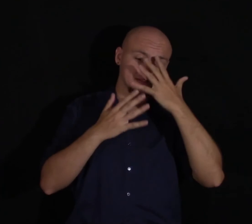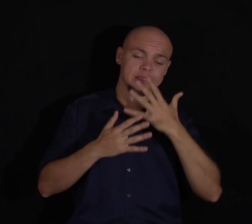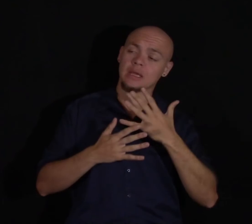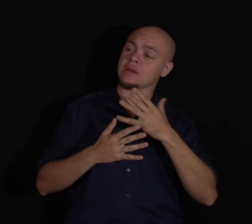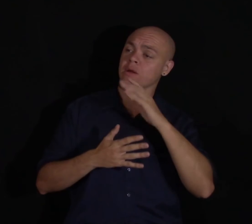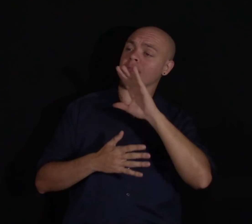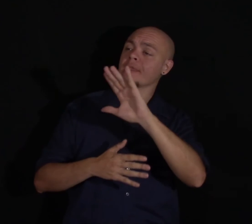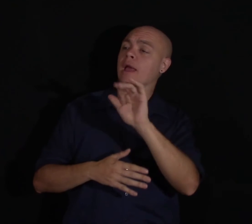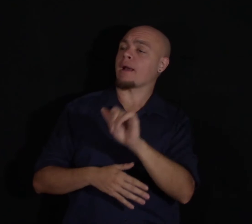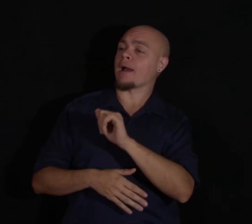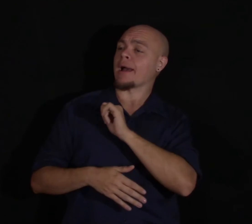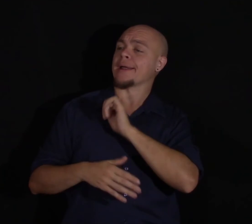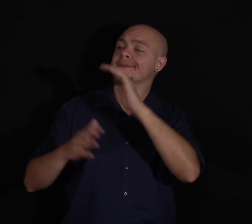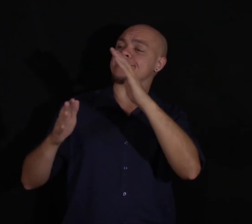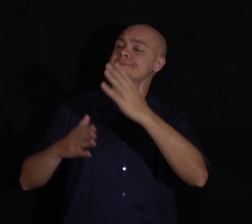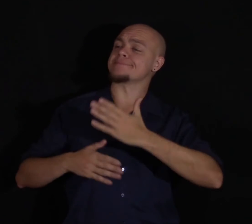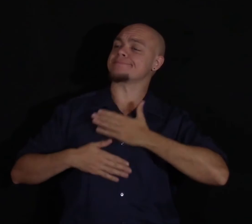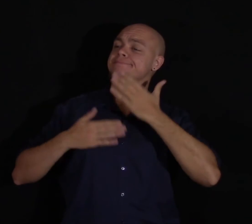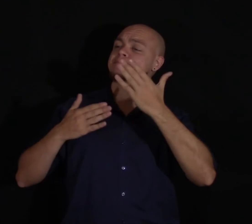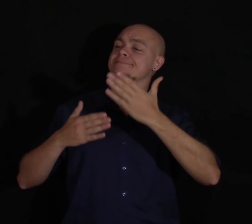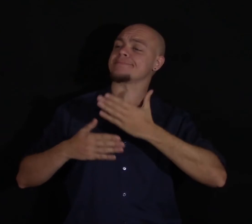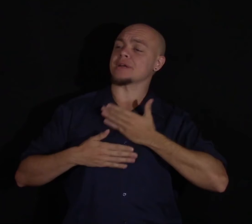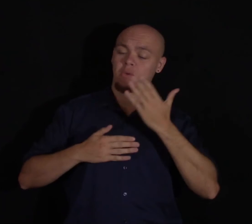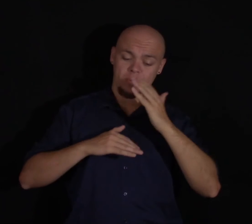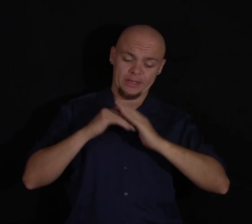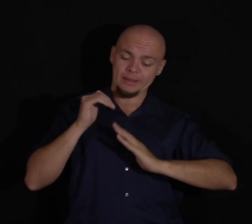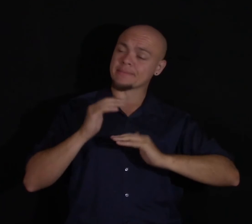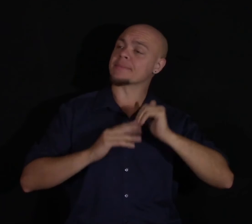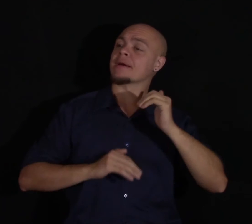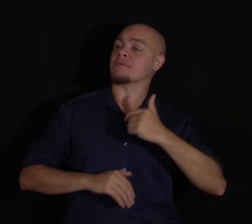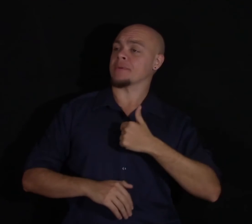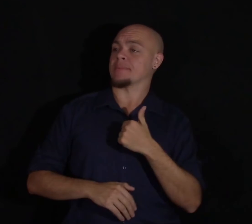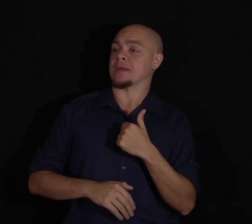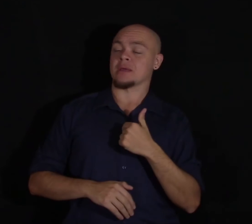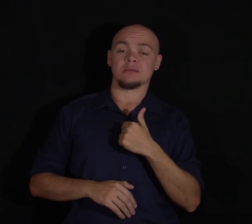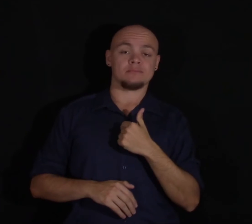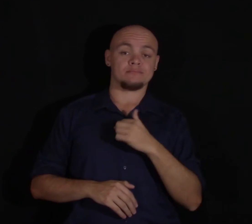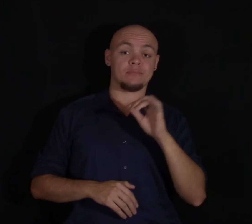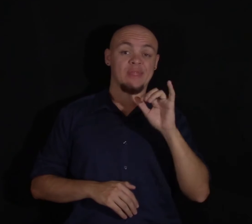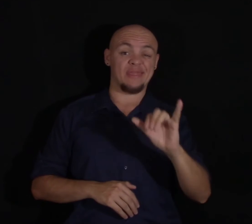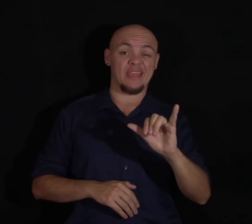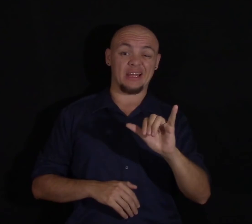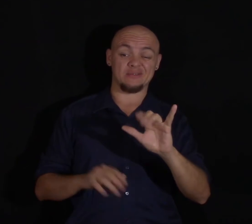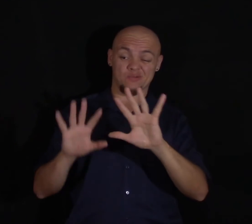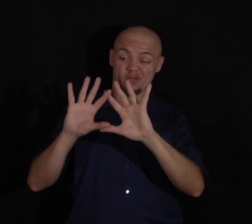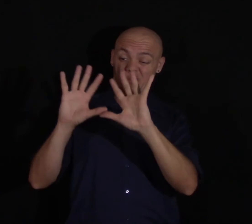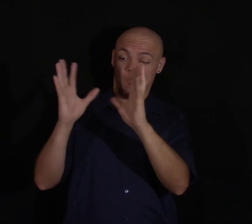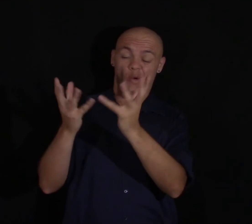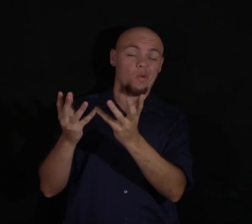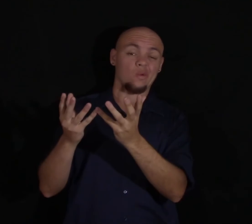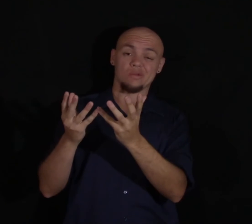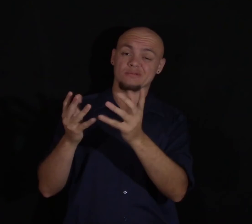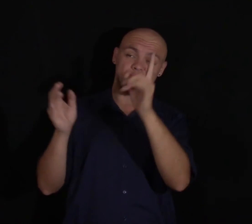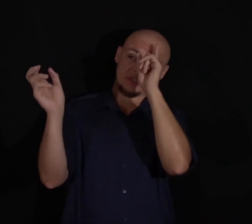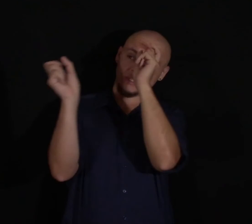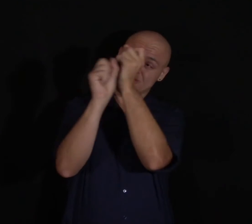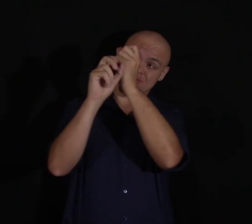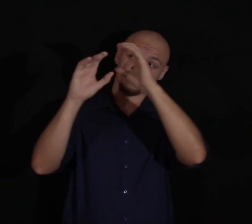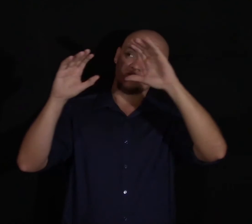breathed smiles of consolation. But it was all a dream. No Eve soothed my sorrows,